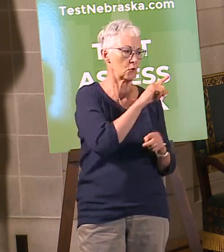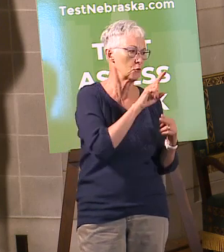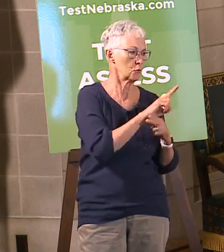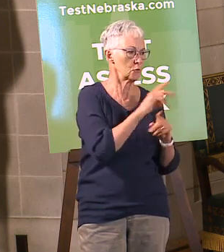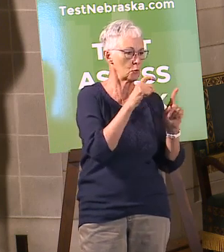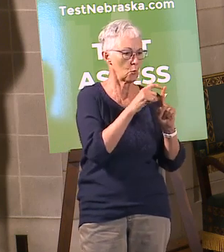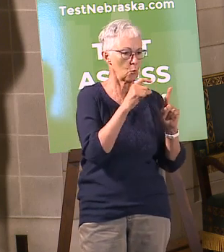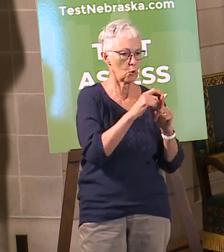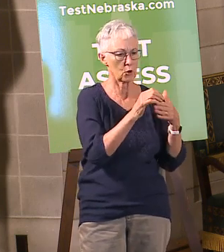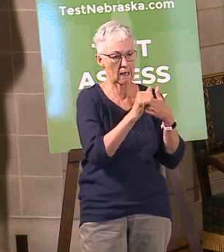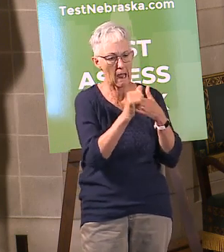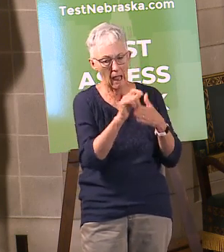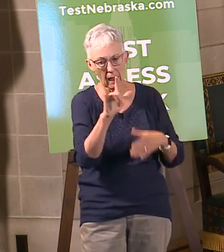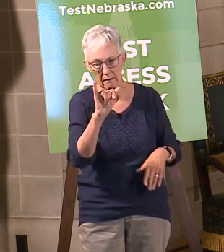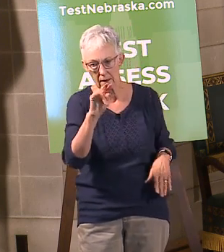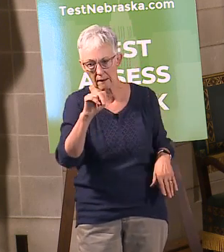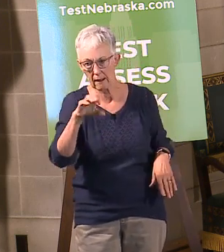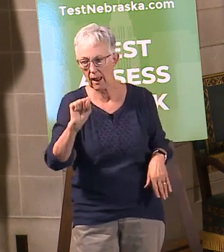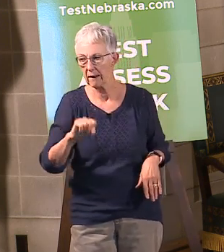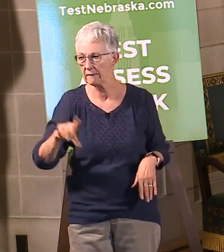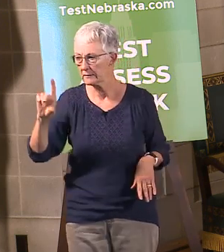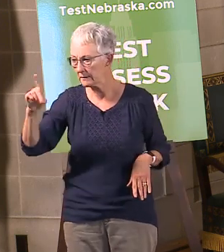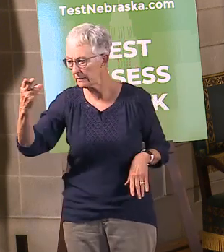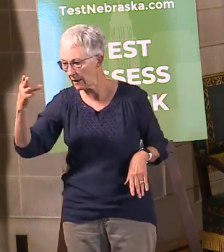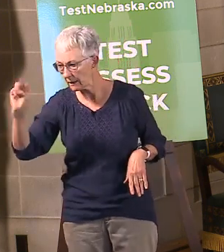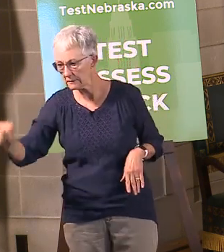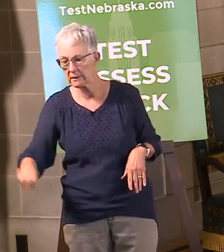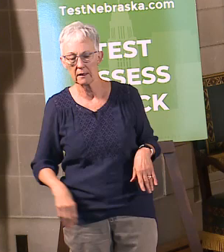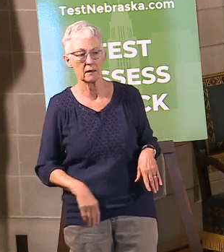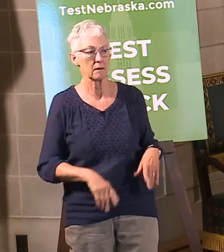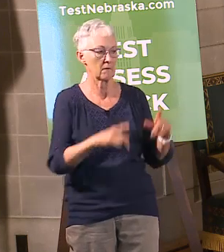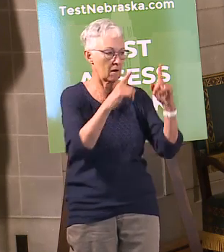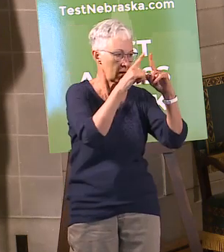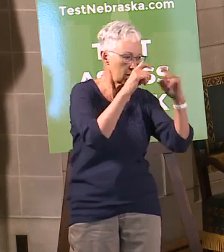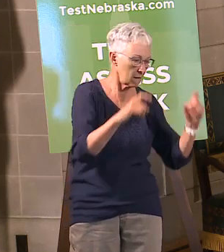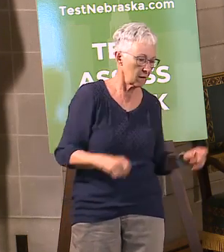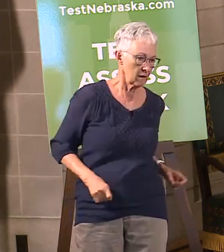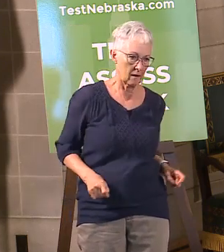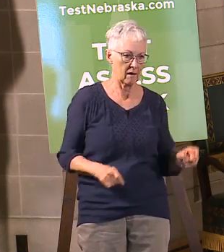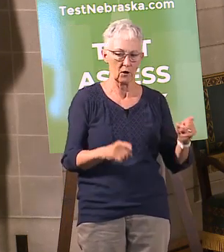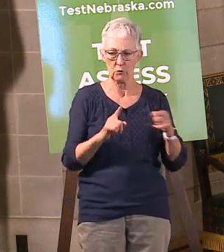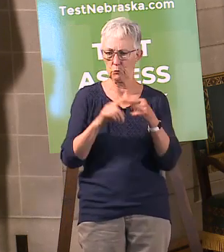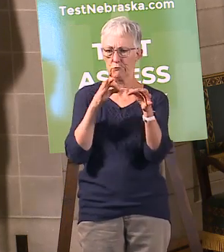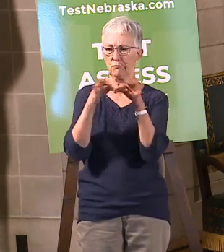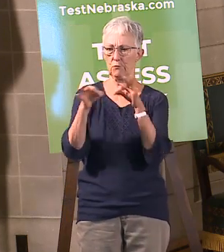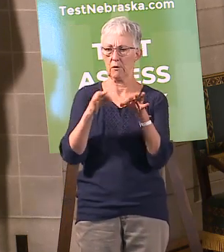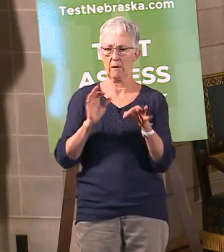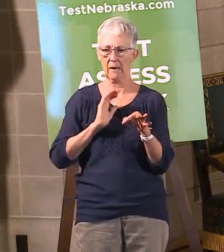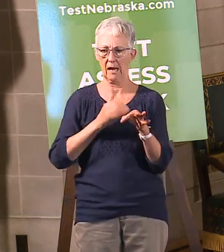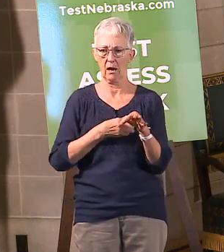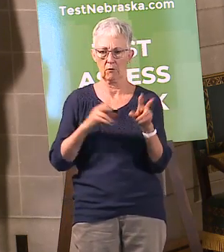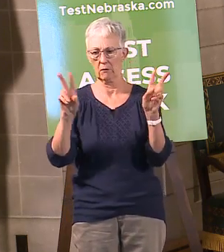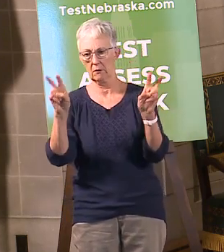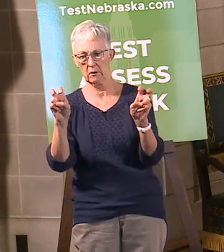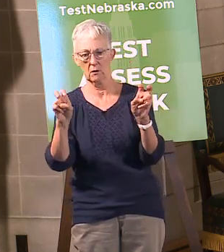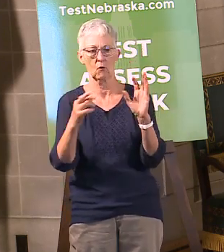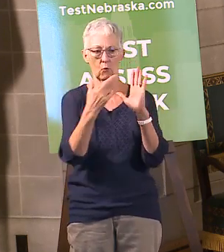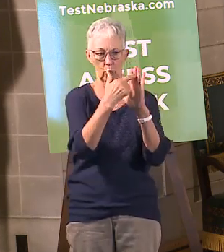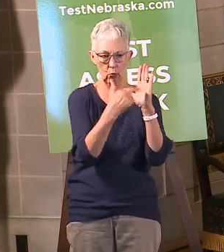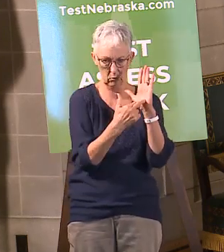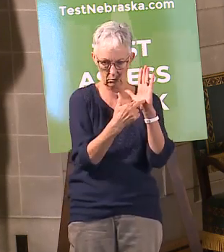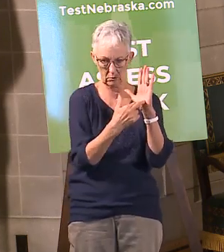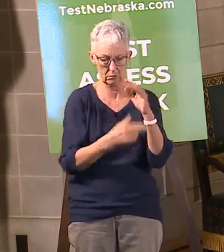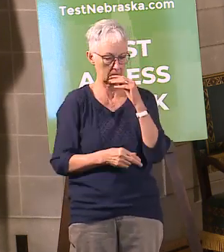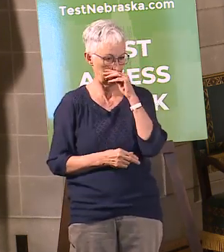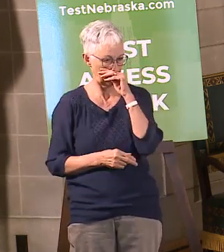directed health measures, and so many terms describe the rules, she put that in quotation marks, for our lives right now. I've heard some people say, what